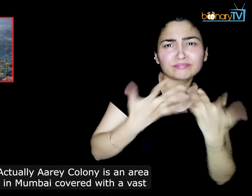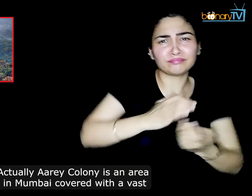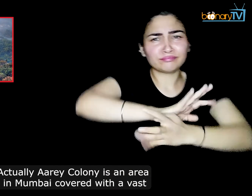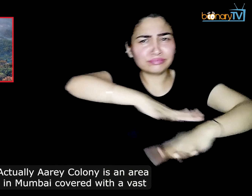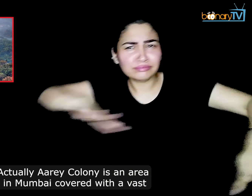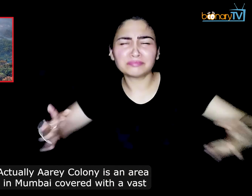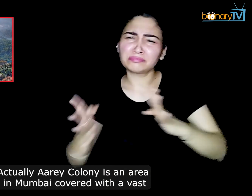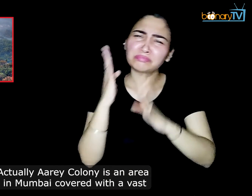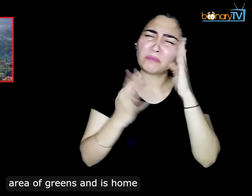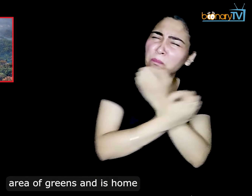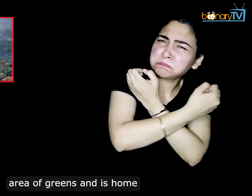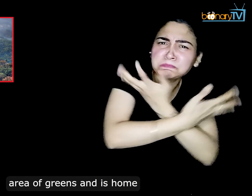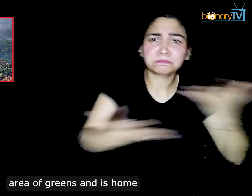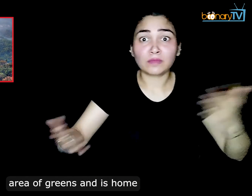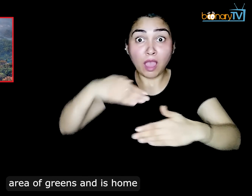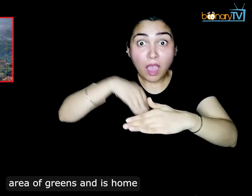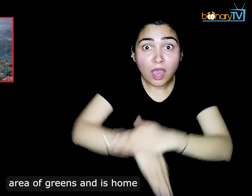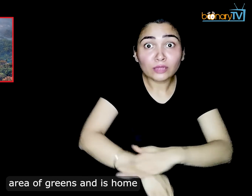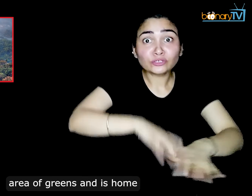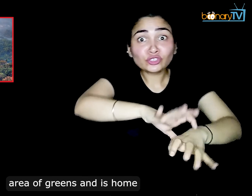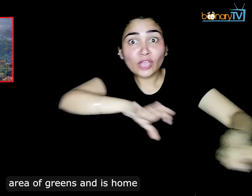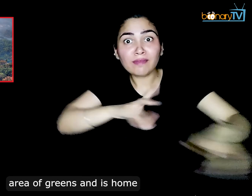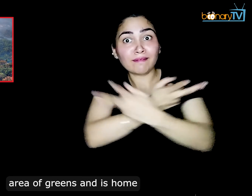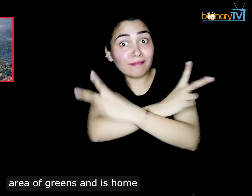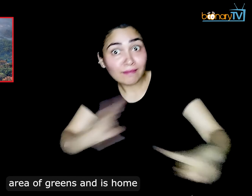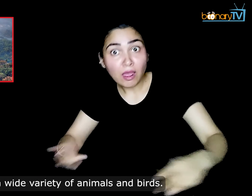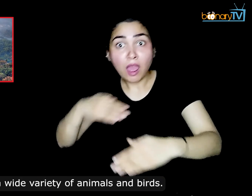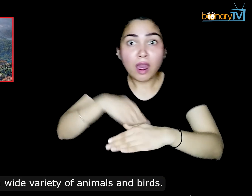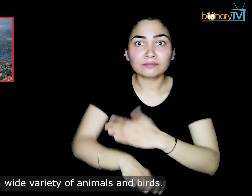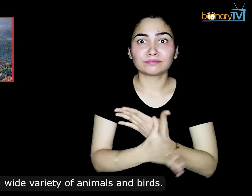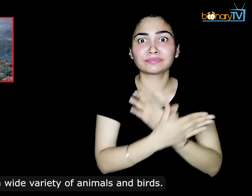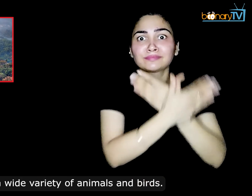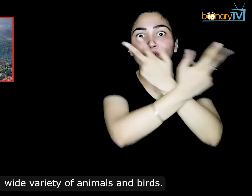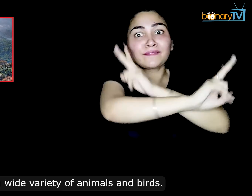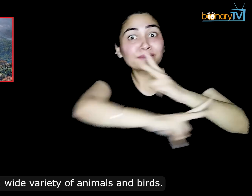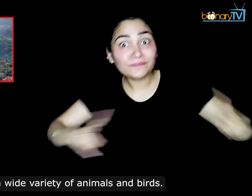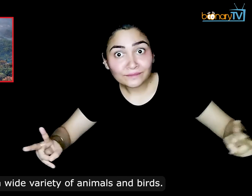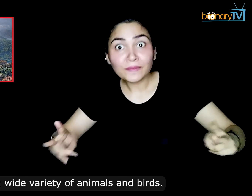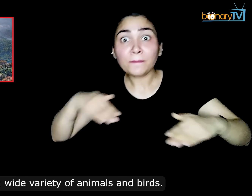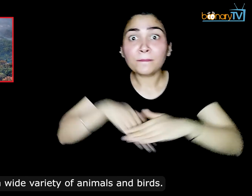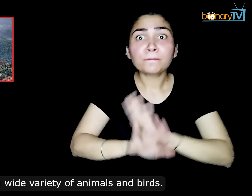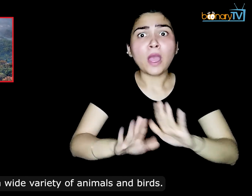with a vast area of greens and is home to a wide variety of animals and birds.